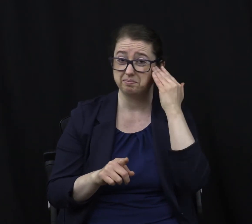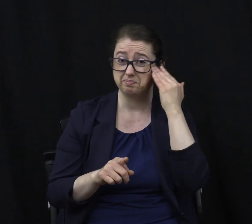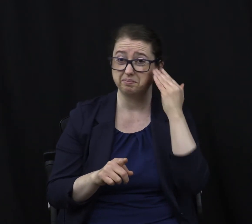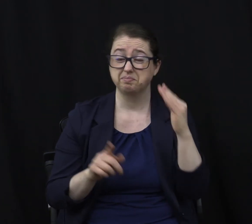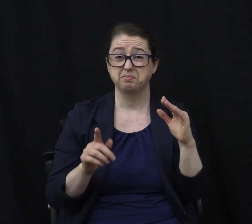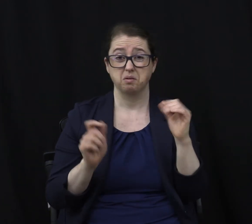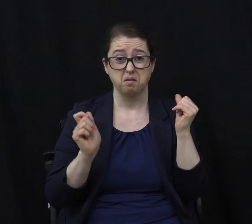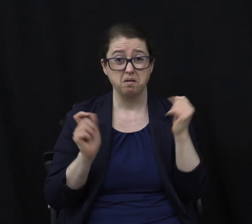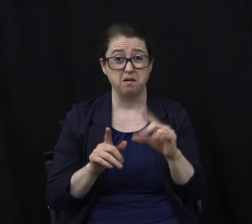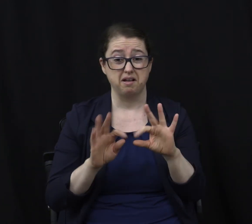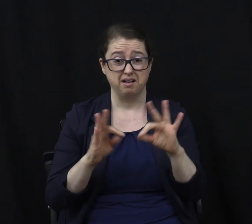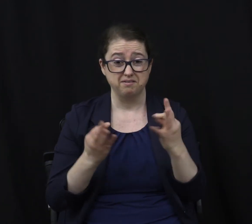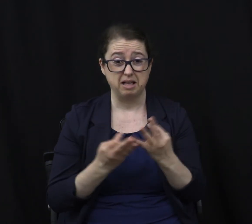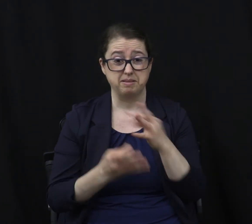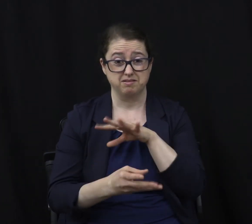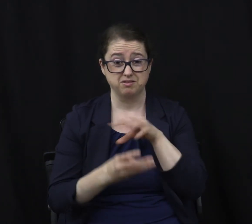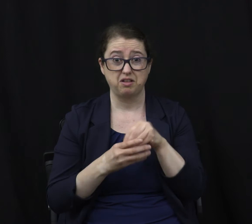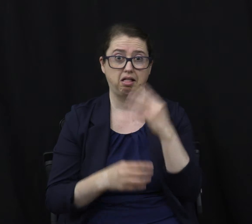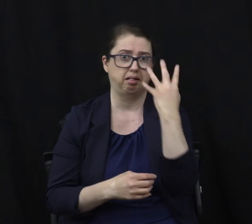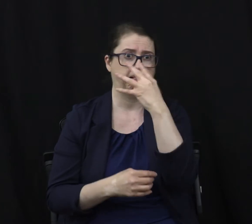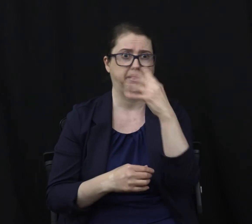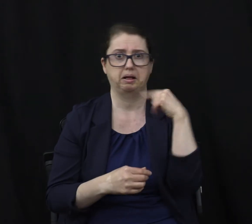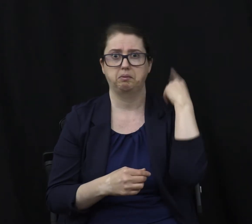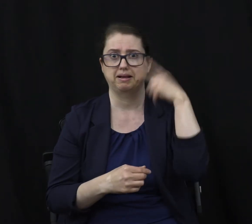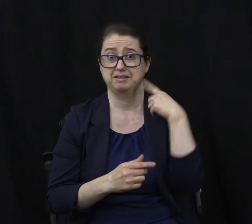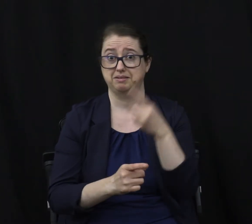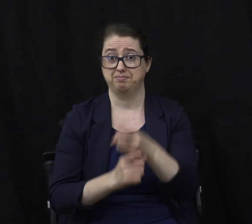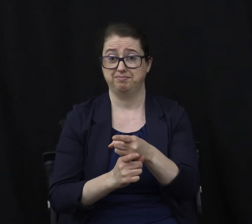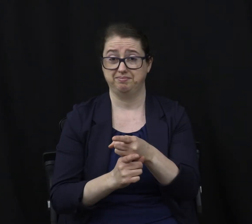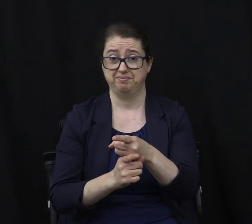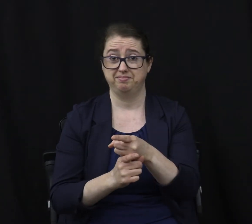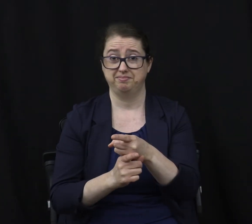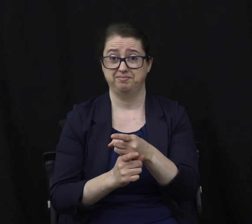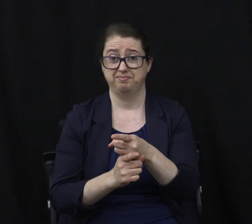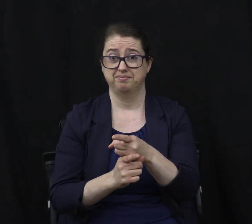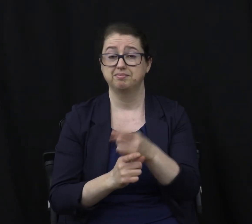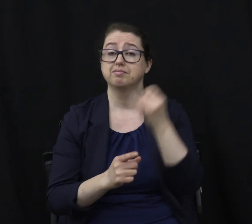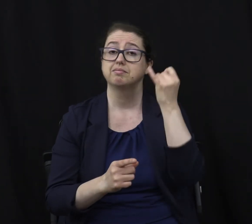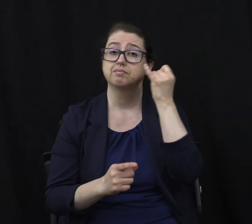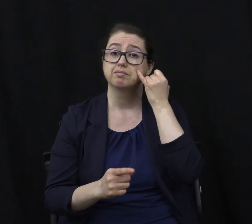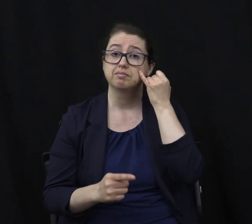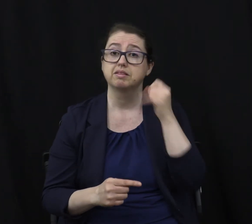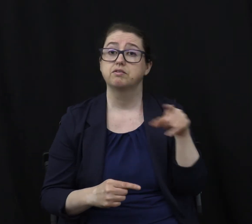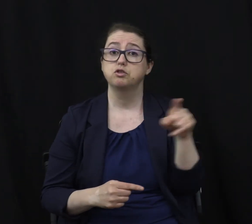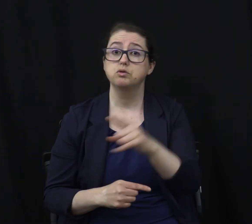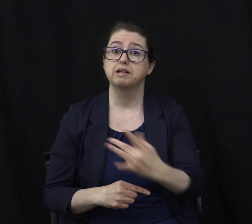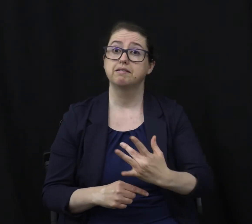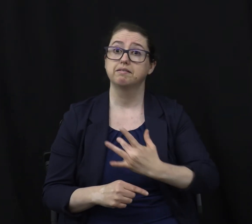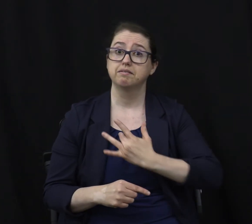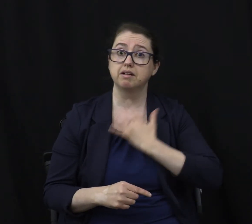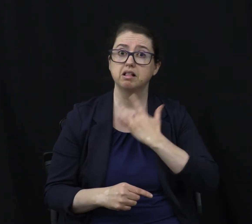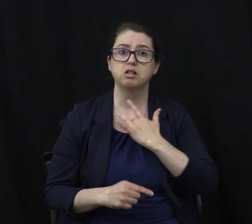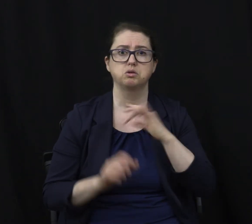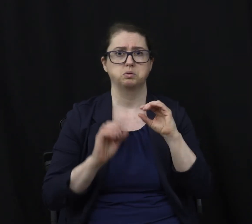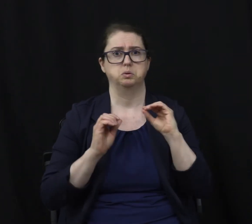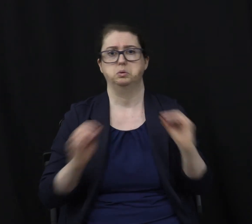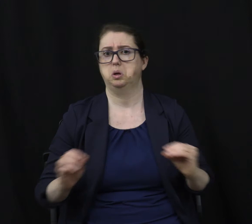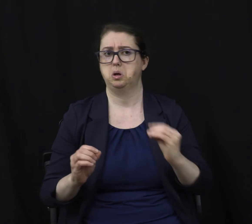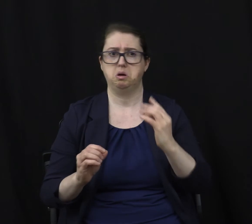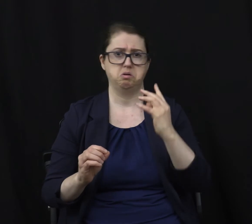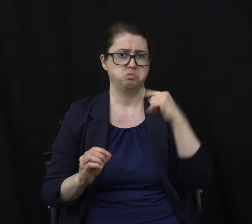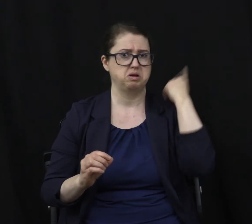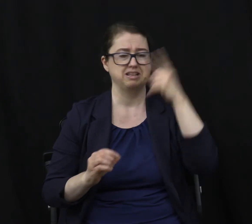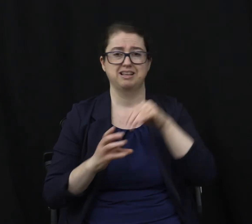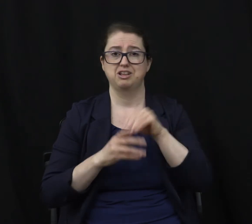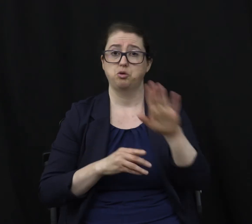You know that, right? I mean, let me put it this way. If you think that there is no crazy at all in your family, then guess